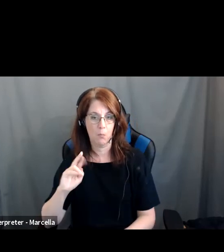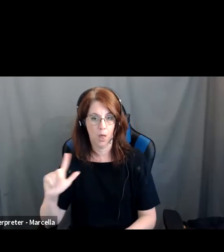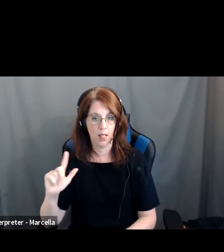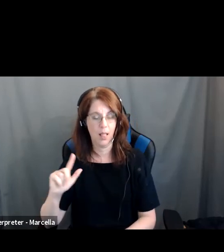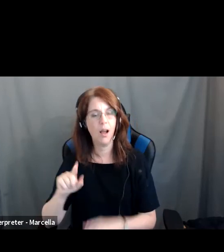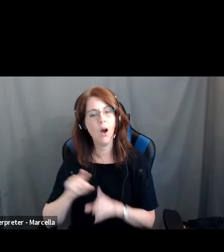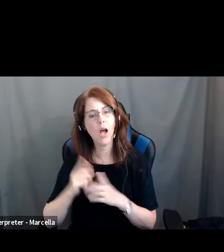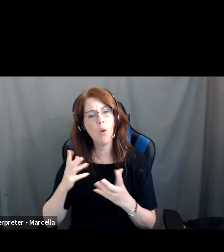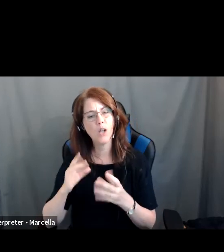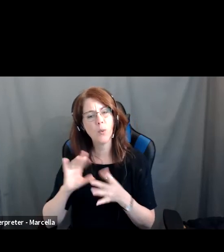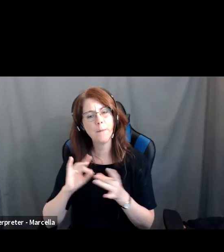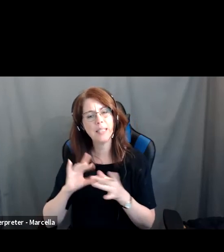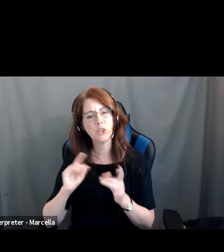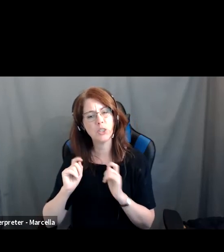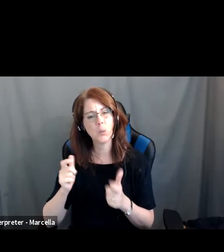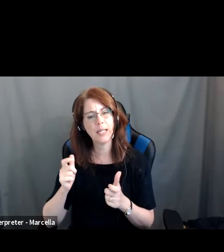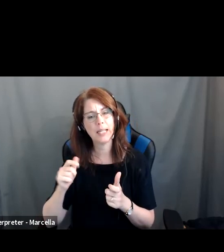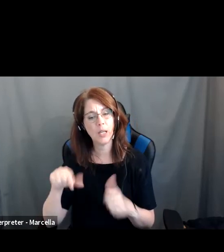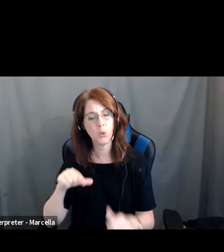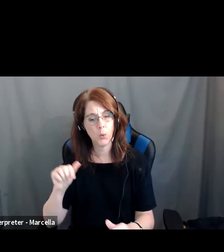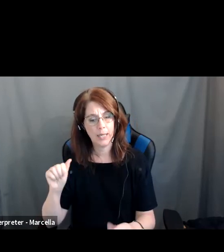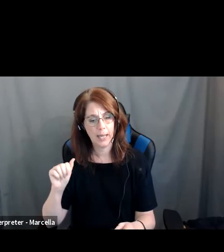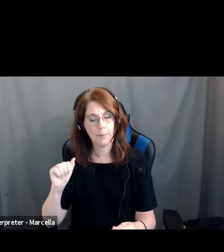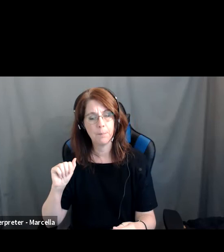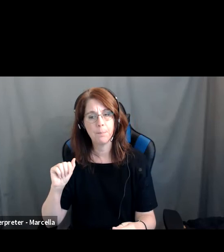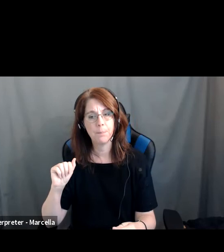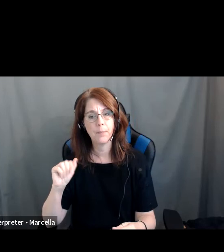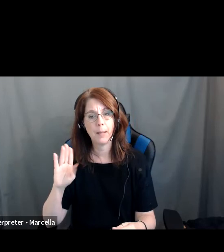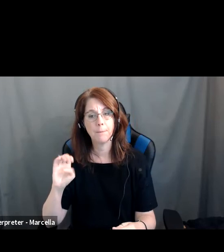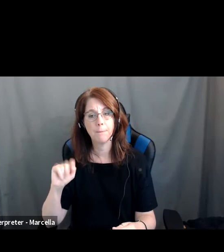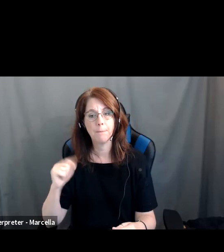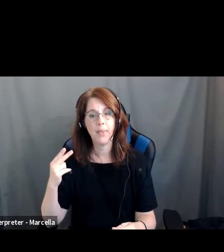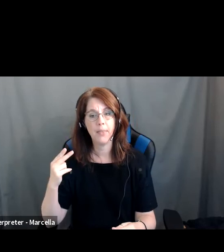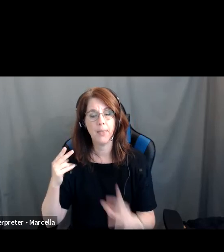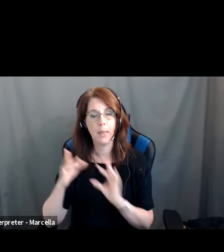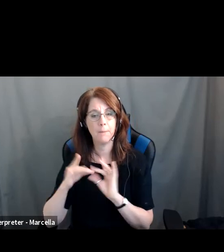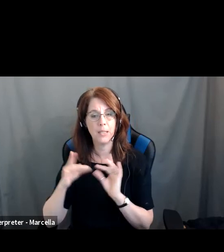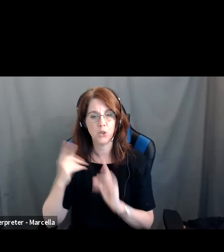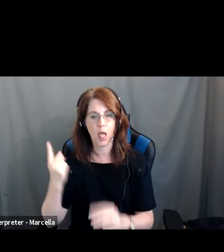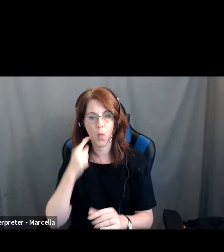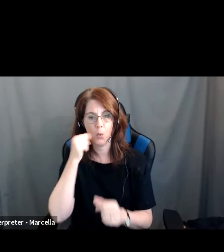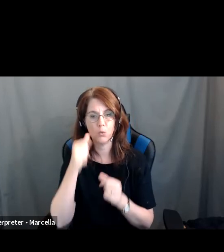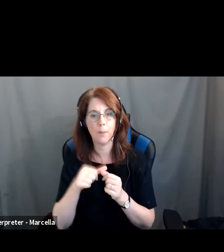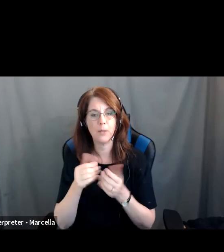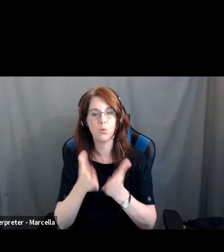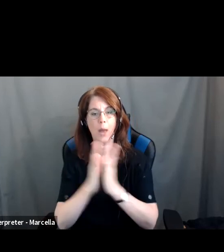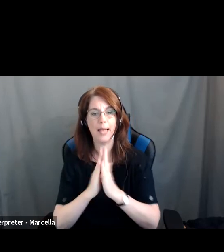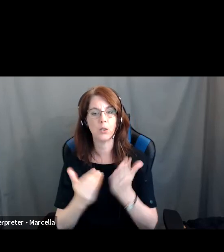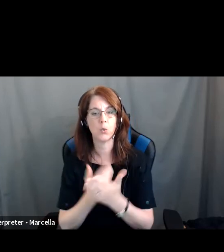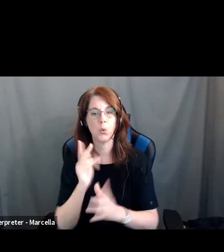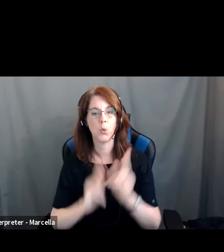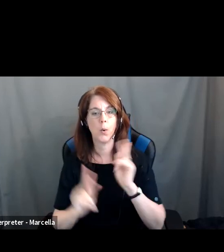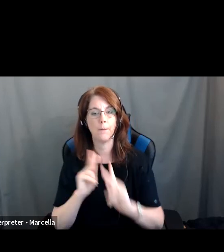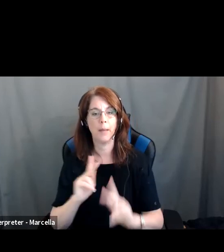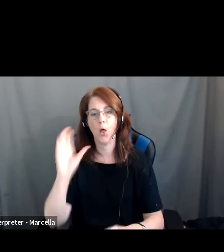just wanted to just mention quick in the Q&A, Beth mentioned, always remember to ask new people